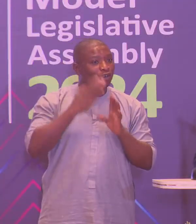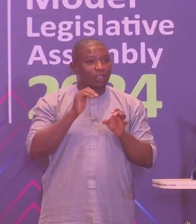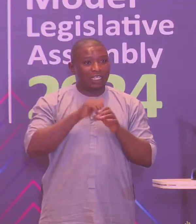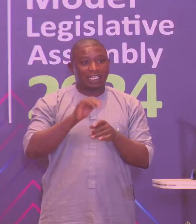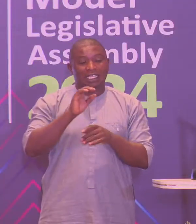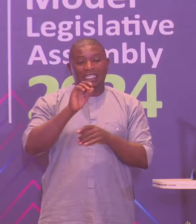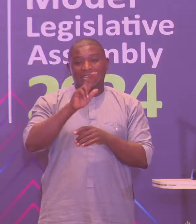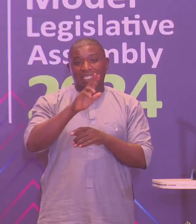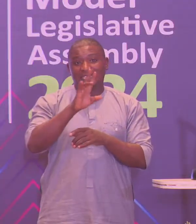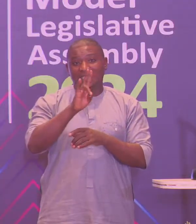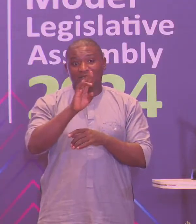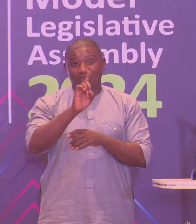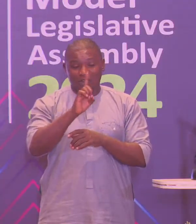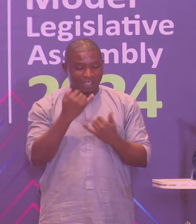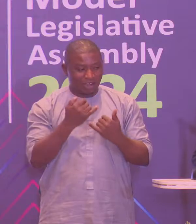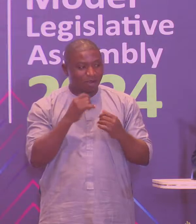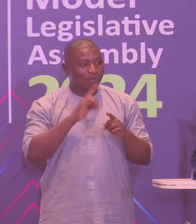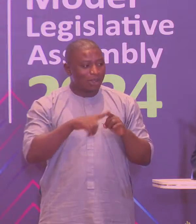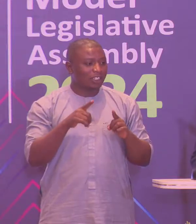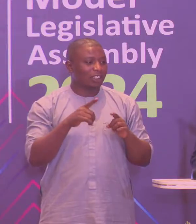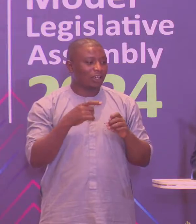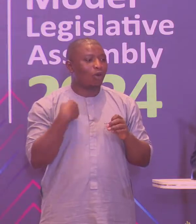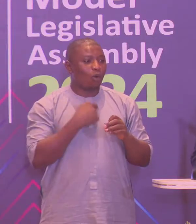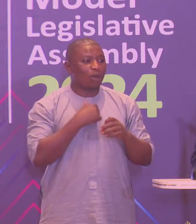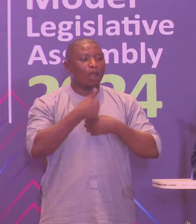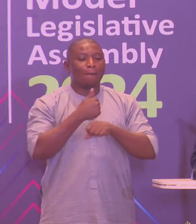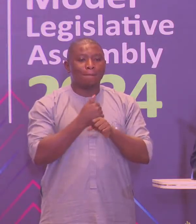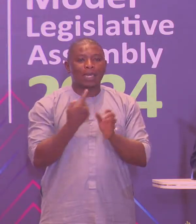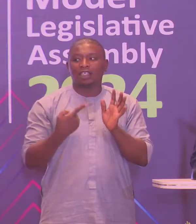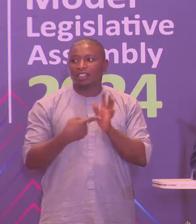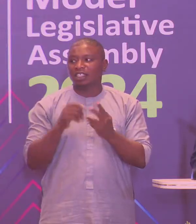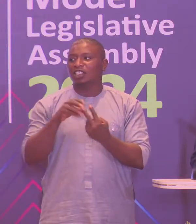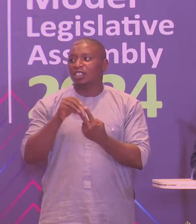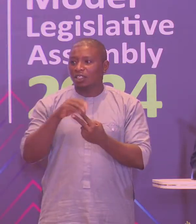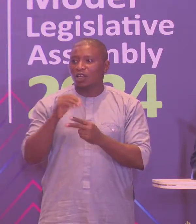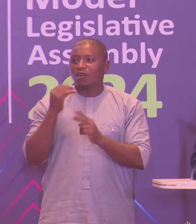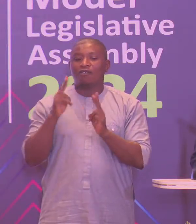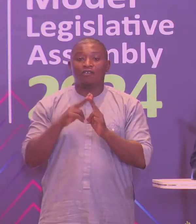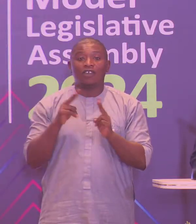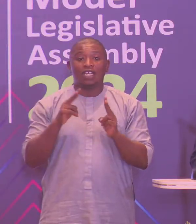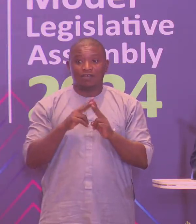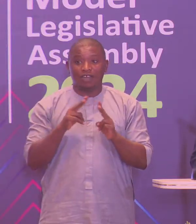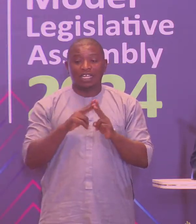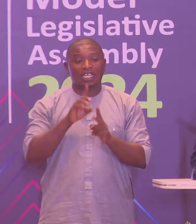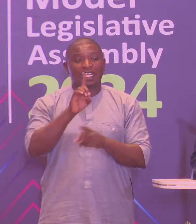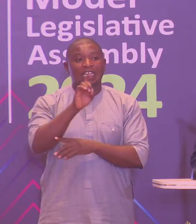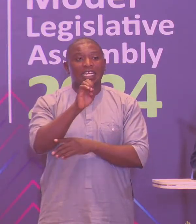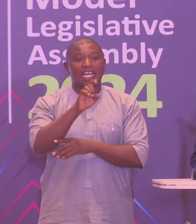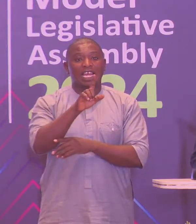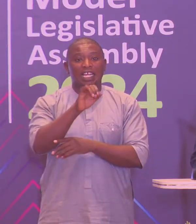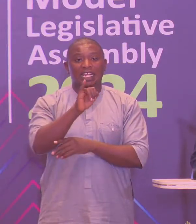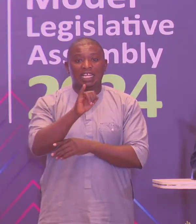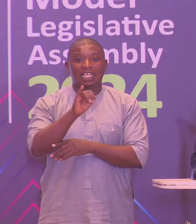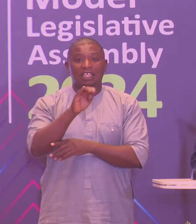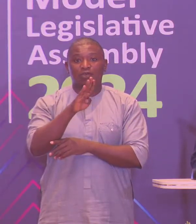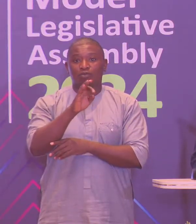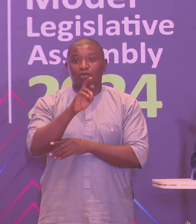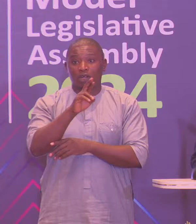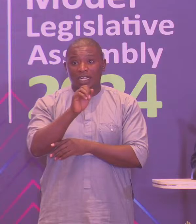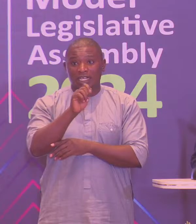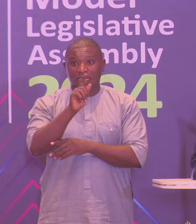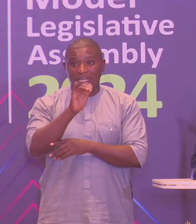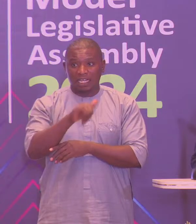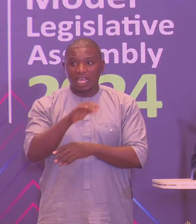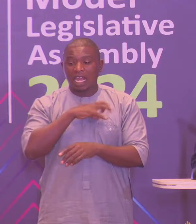But we made this selection very, very deliberately, and I know that everybody who